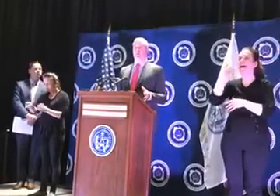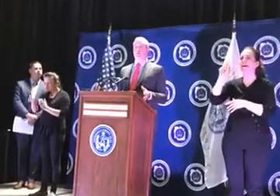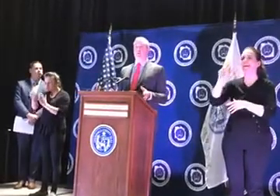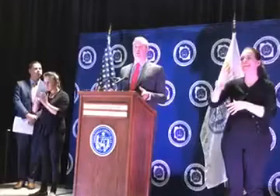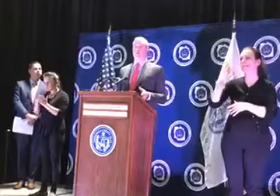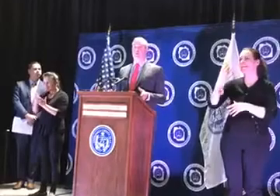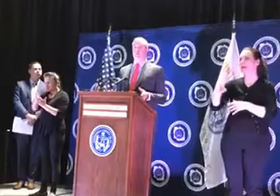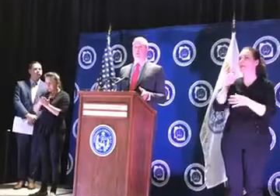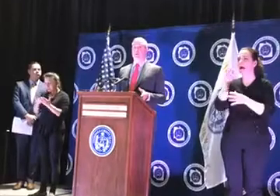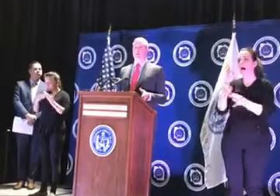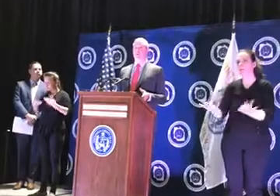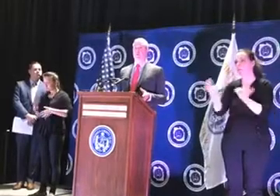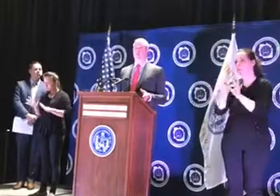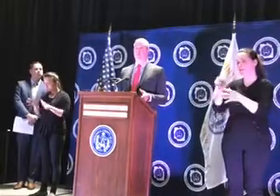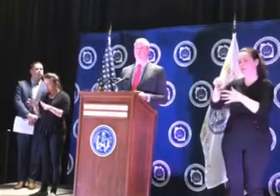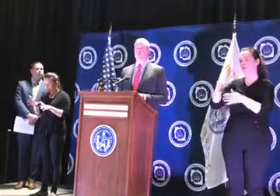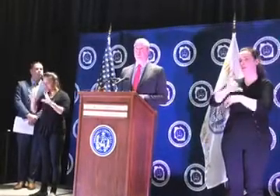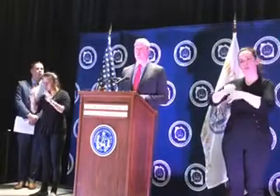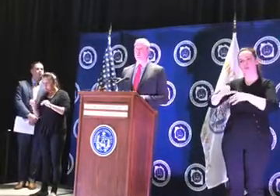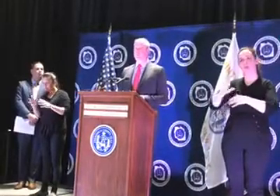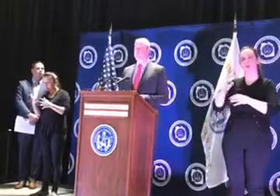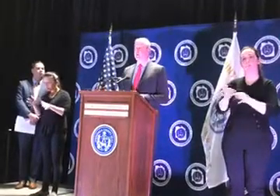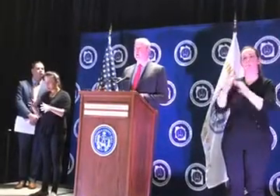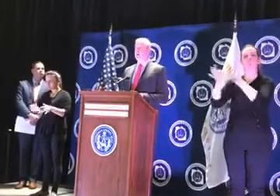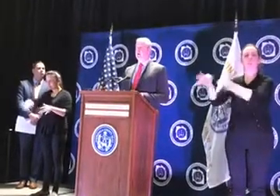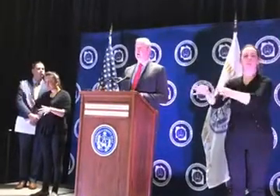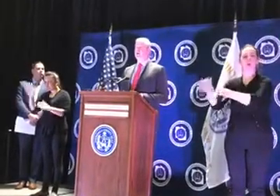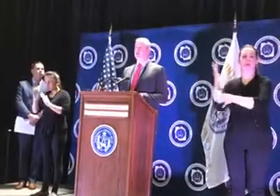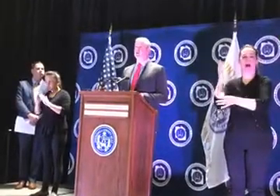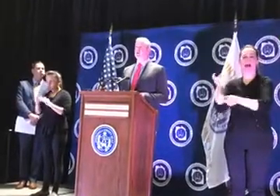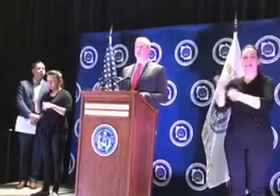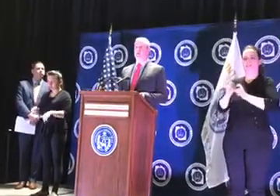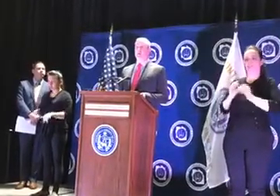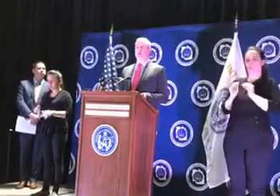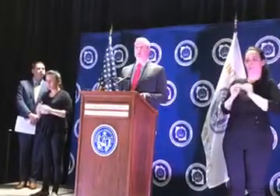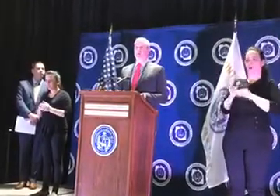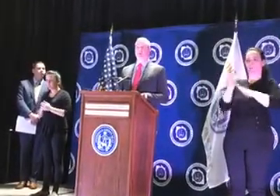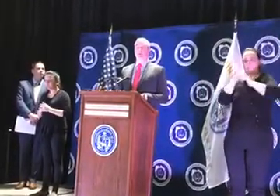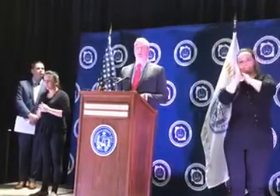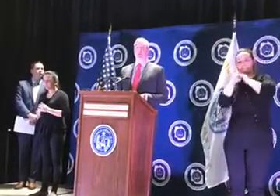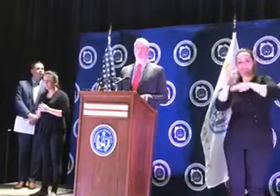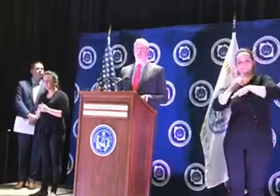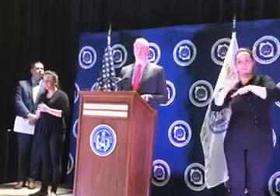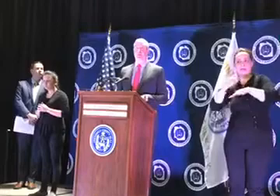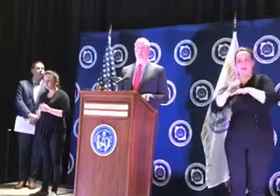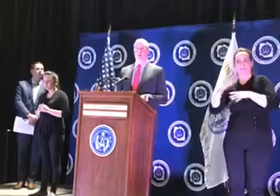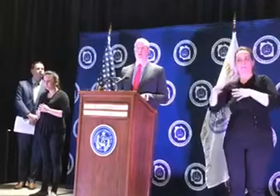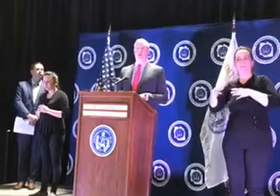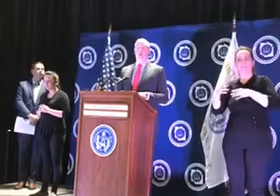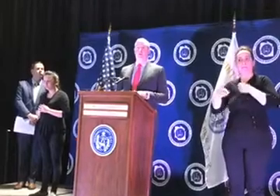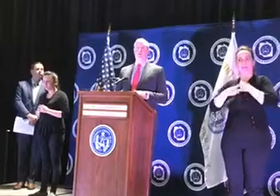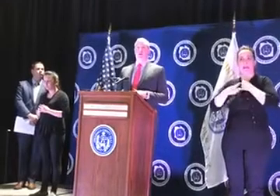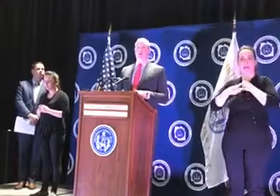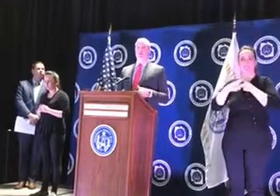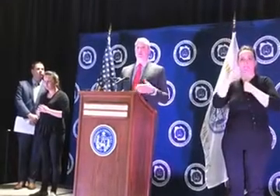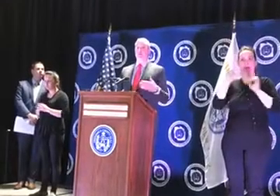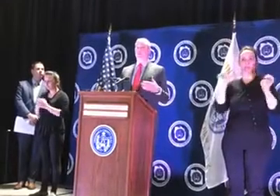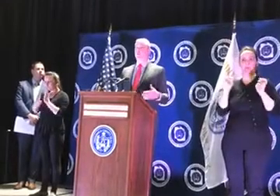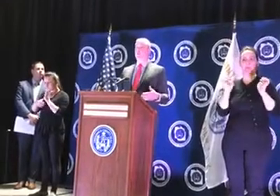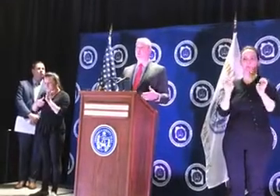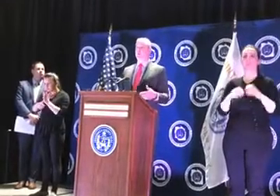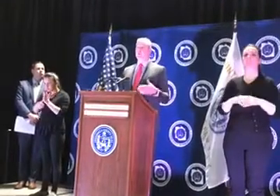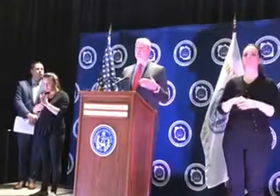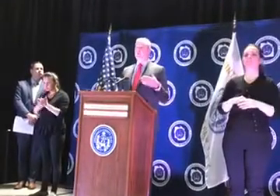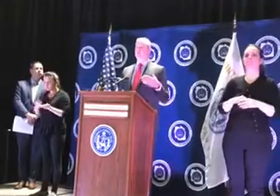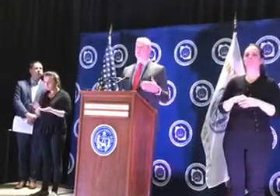is where we are today, and we're in a good position. In terms of testing, as the county executive said, we continue to